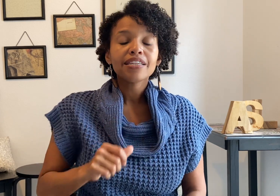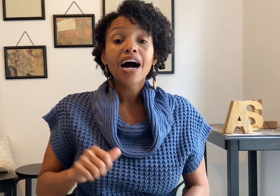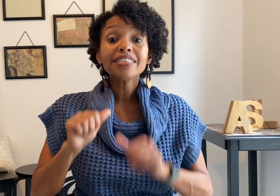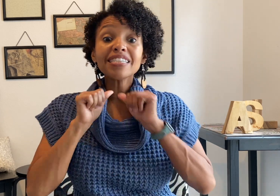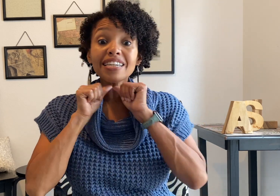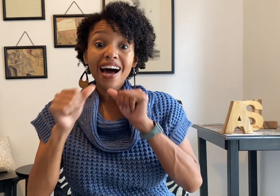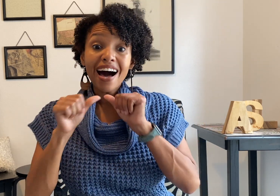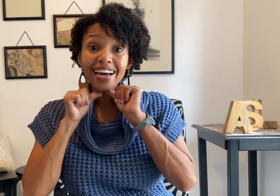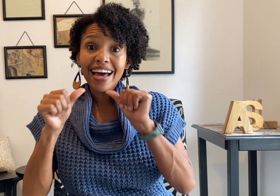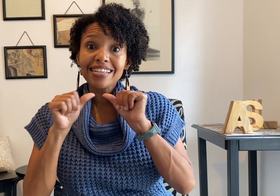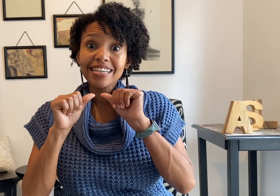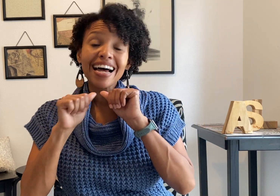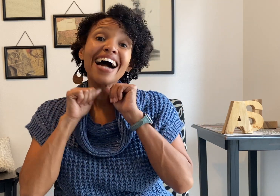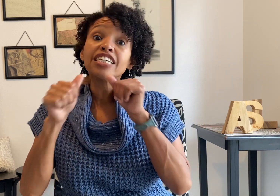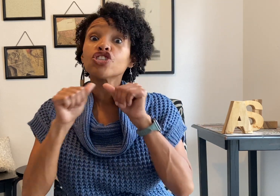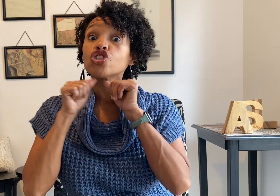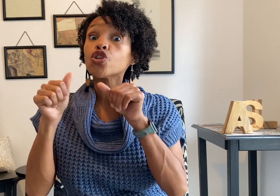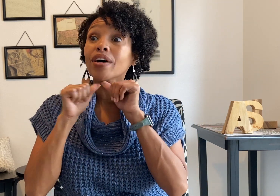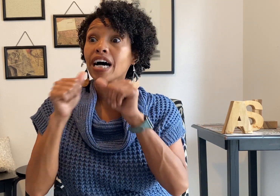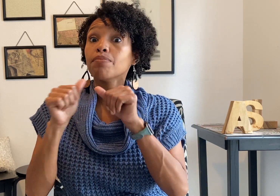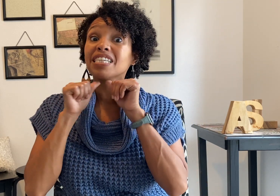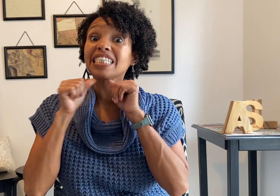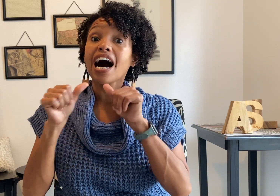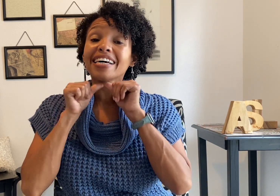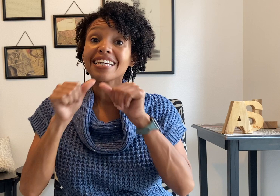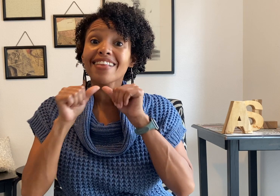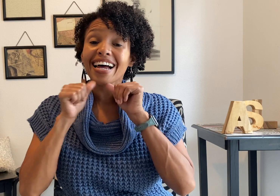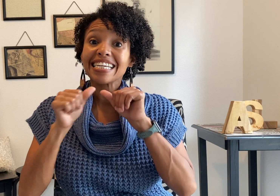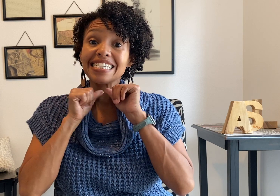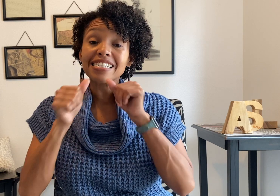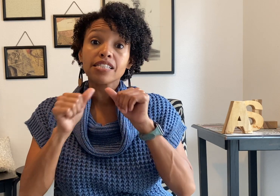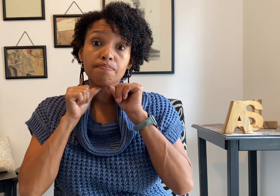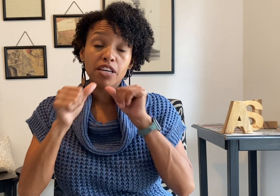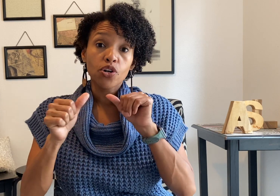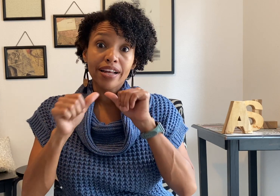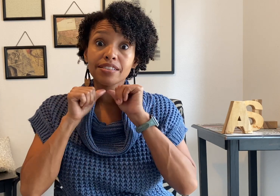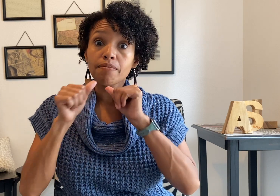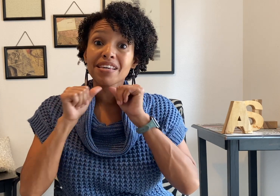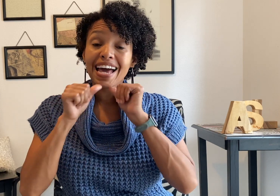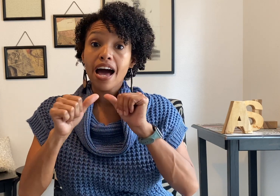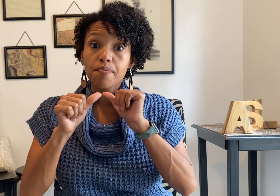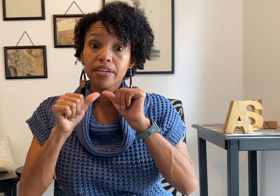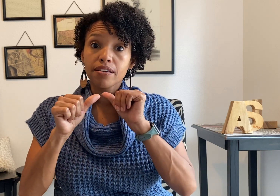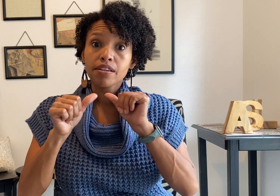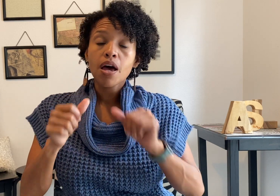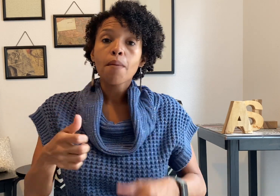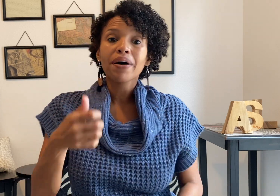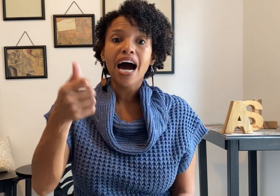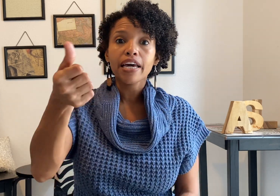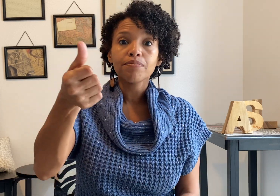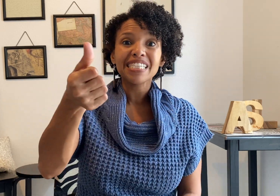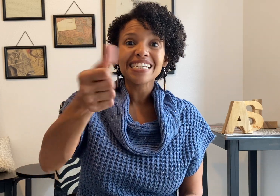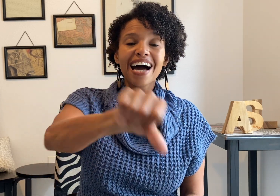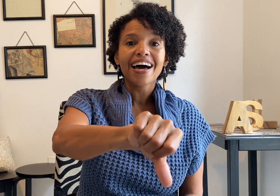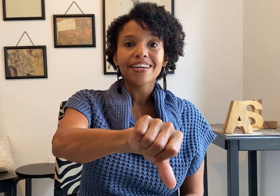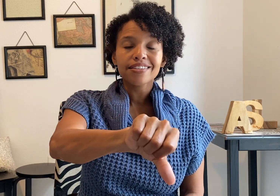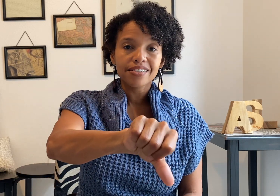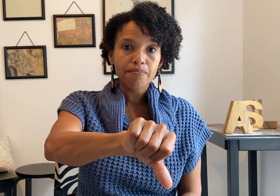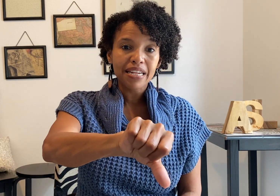Not deny as in I didn't do it, I'm denying that I did something or that something happened, but I am denying